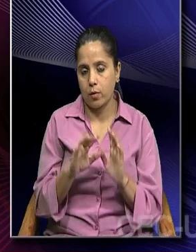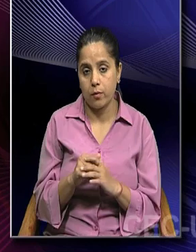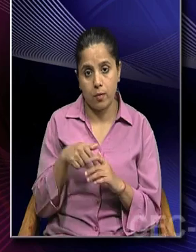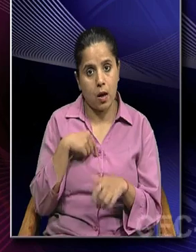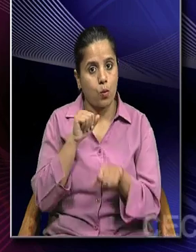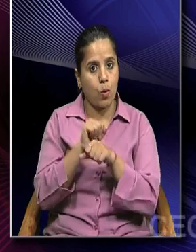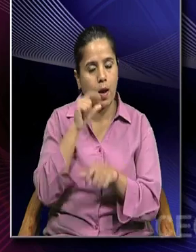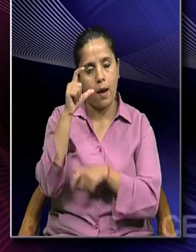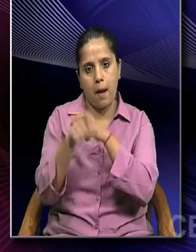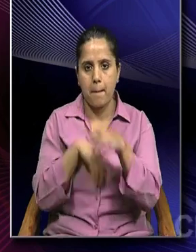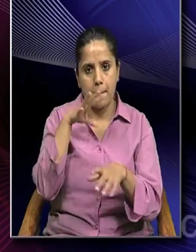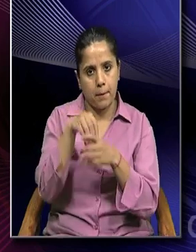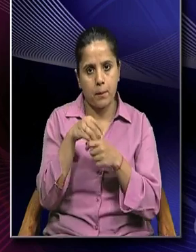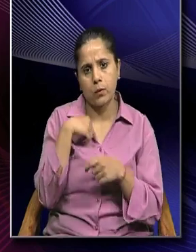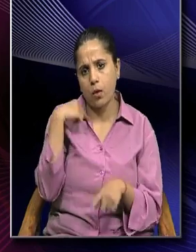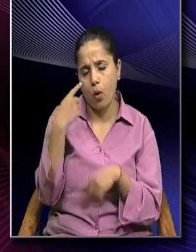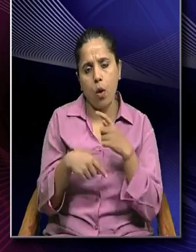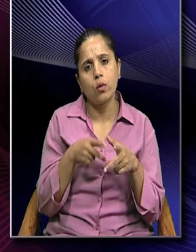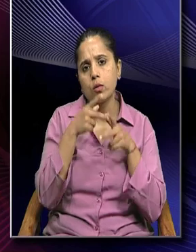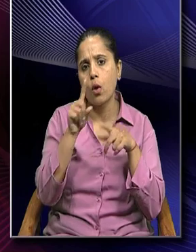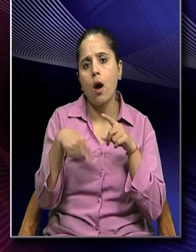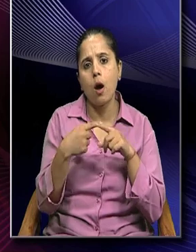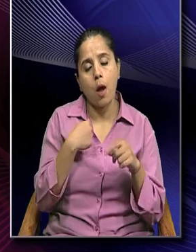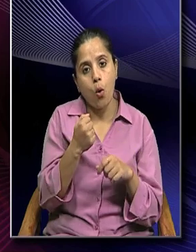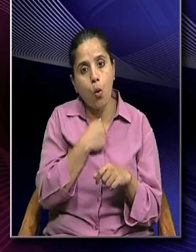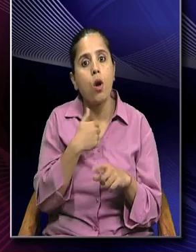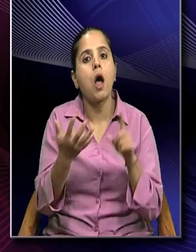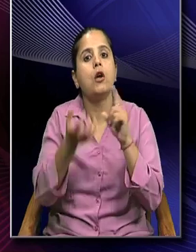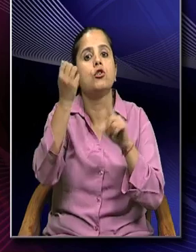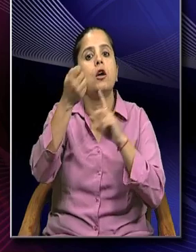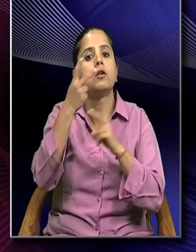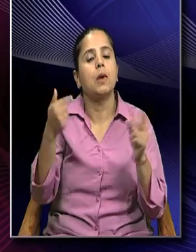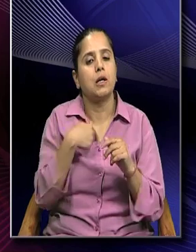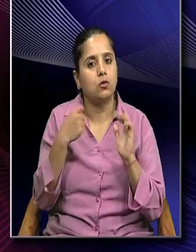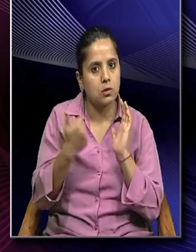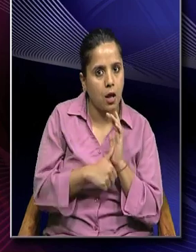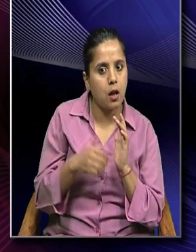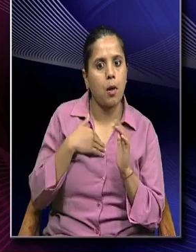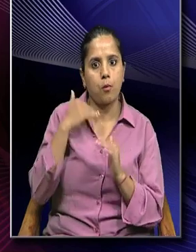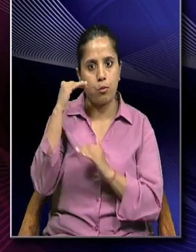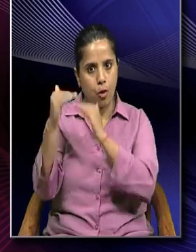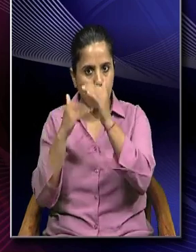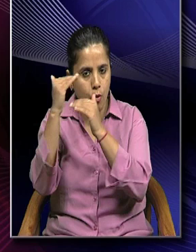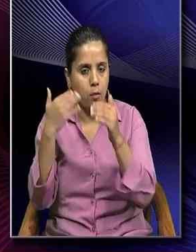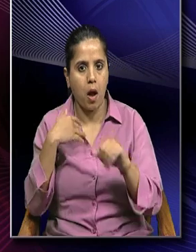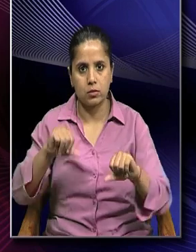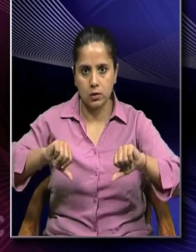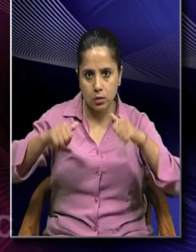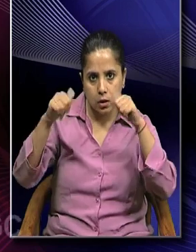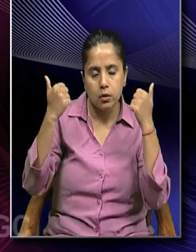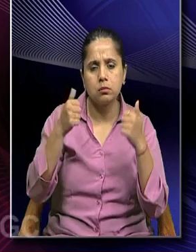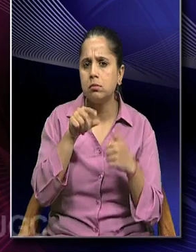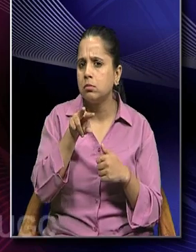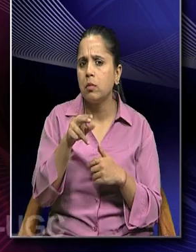working in a company and I always talk about my own achievement, my salary, my promotion, my success. It